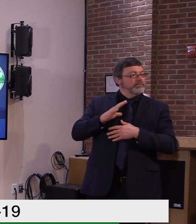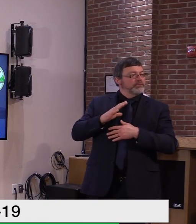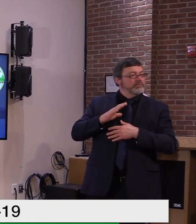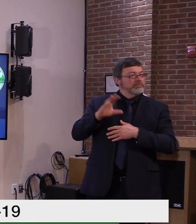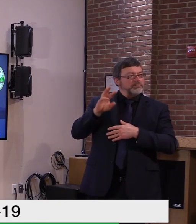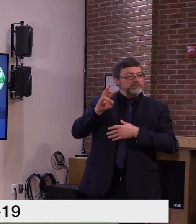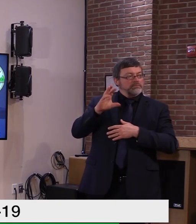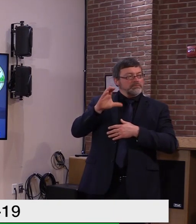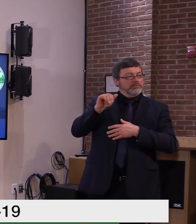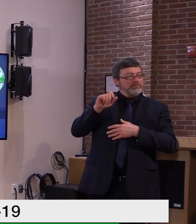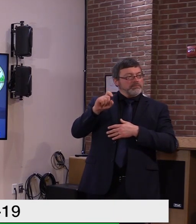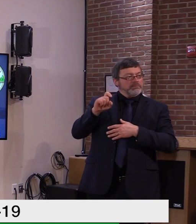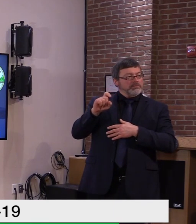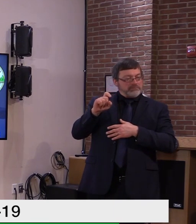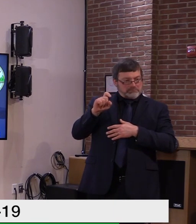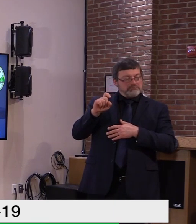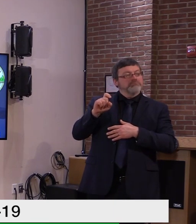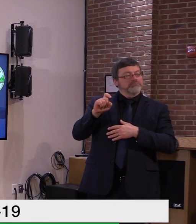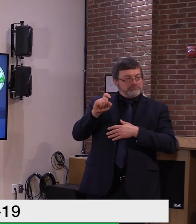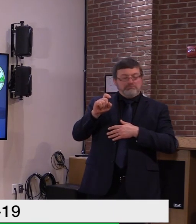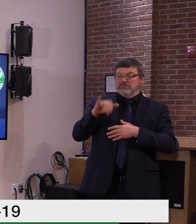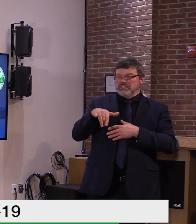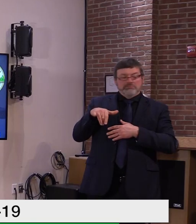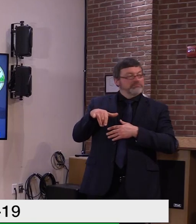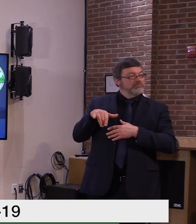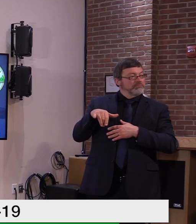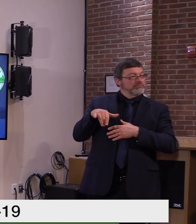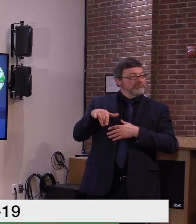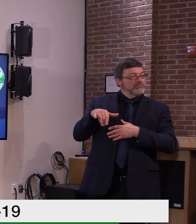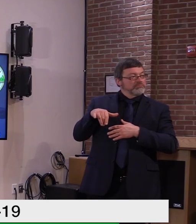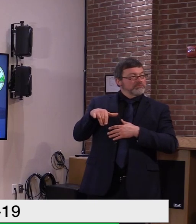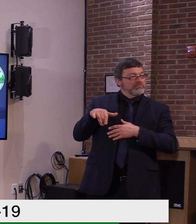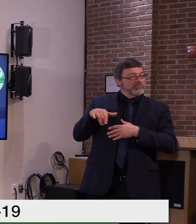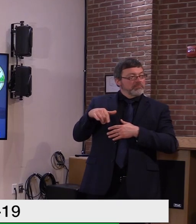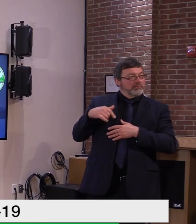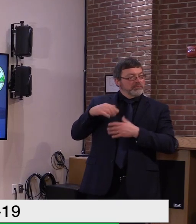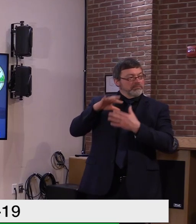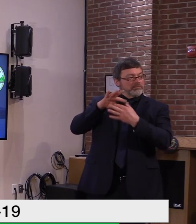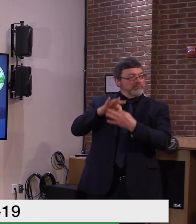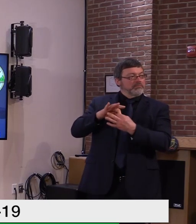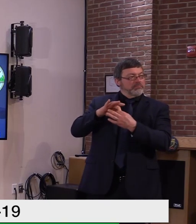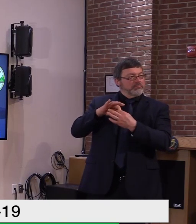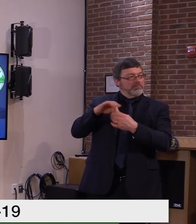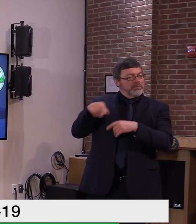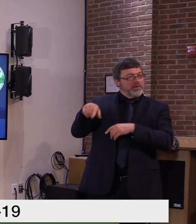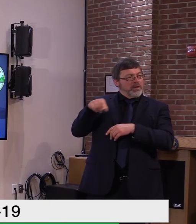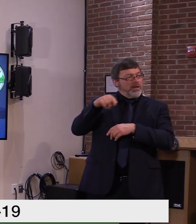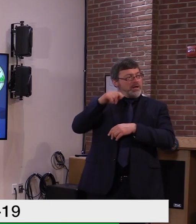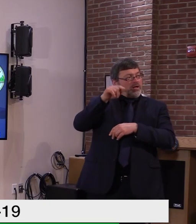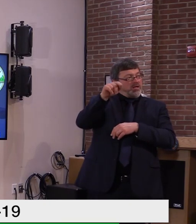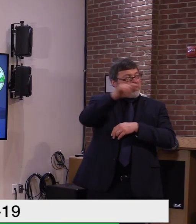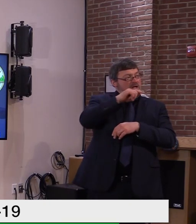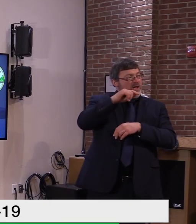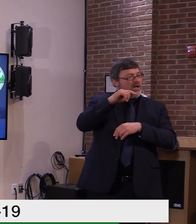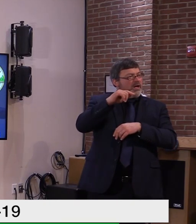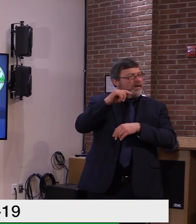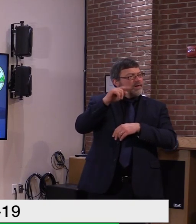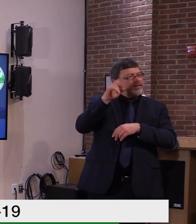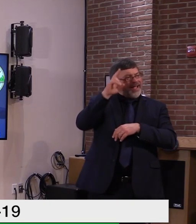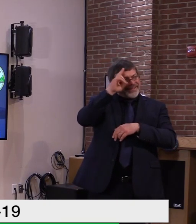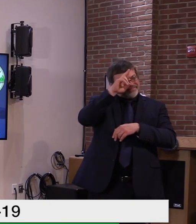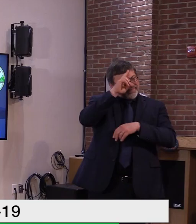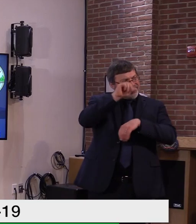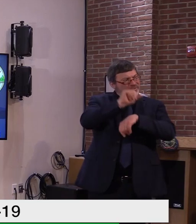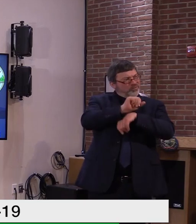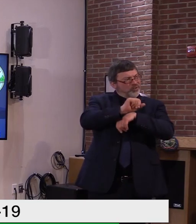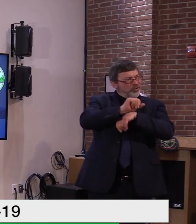Governor, we're hearing from some healthcare workers that they had no communication about when and where they're supposed to get a vaccine. These healthcare workers are outpatients,